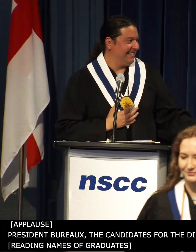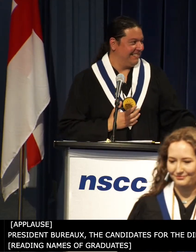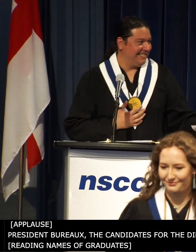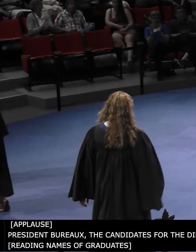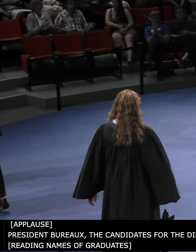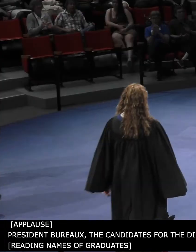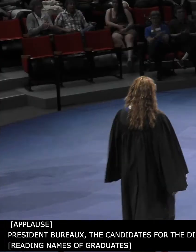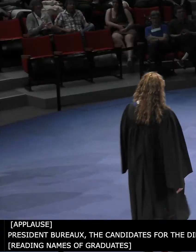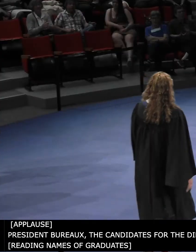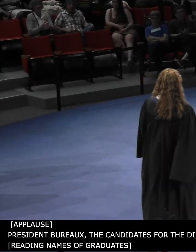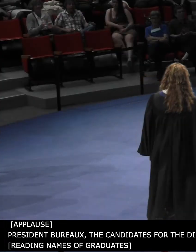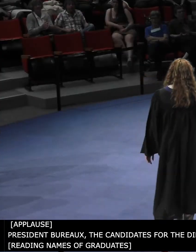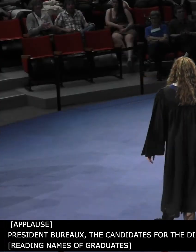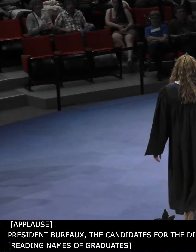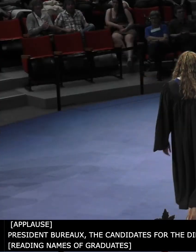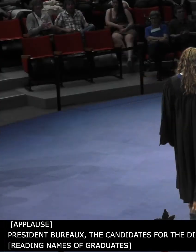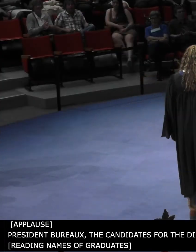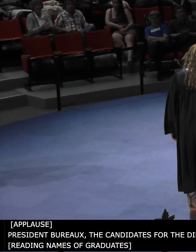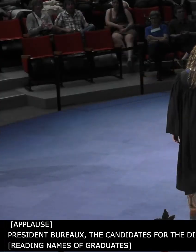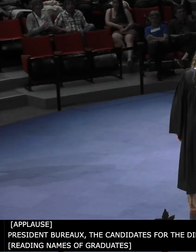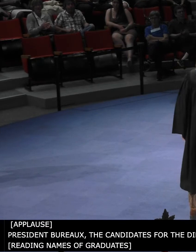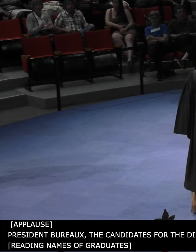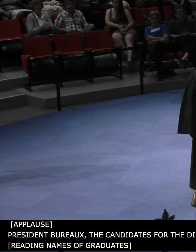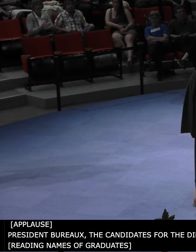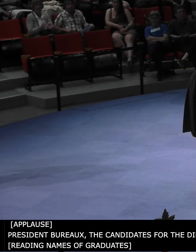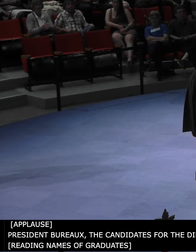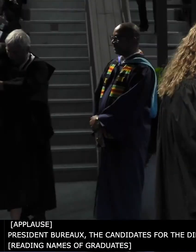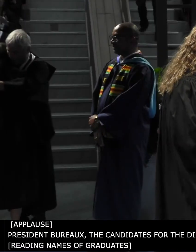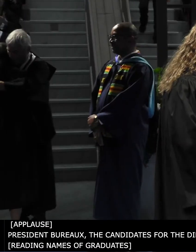She knew you were gonna do that.